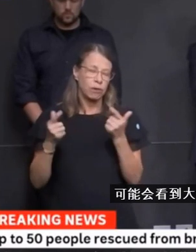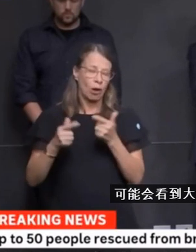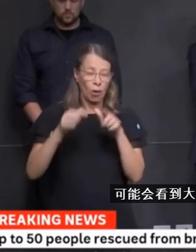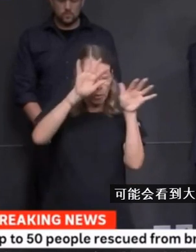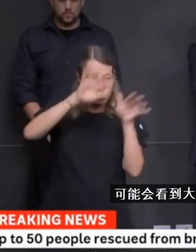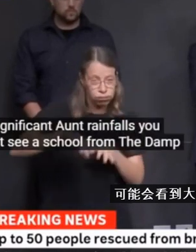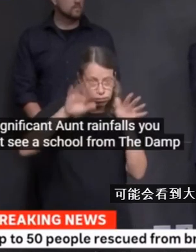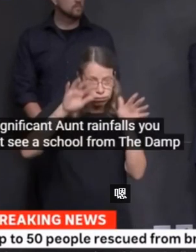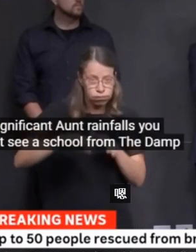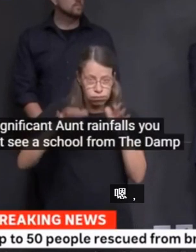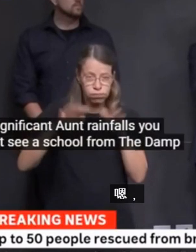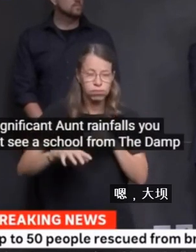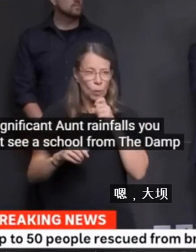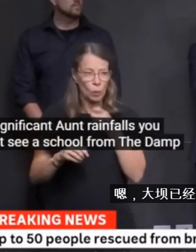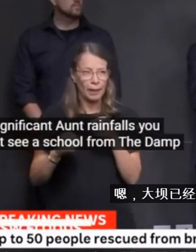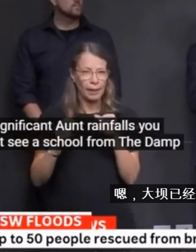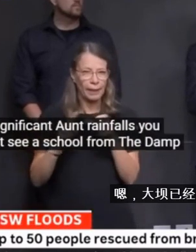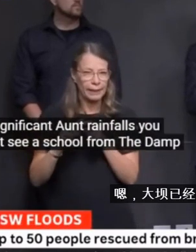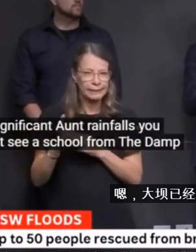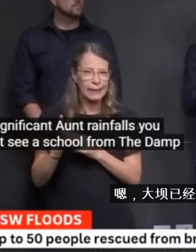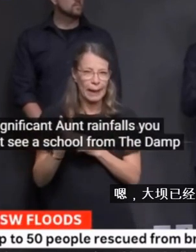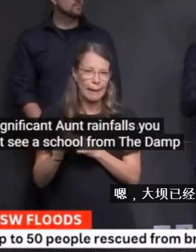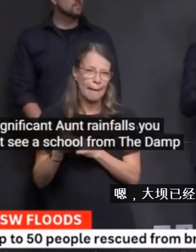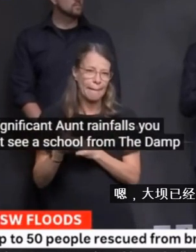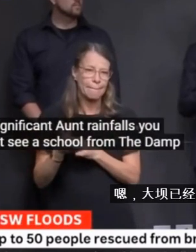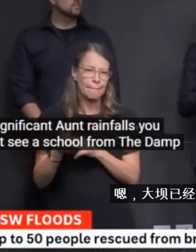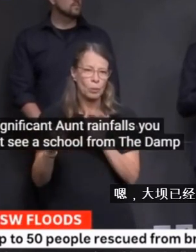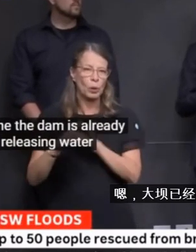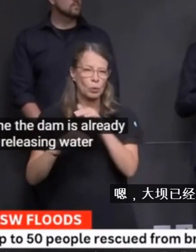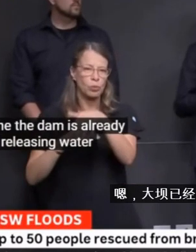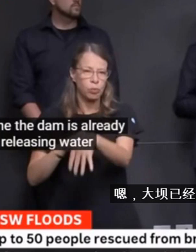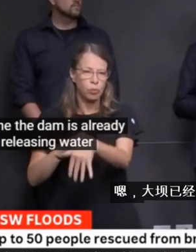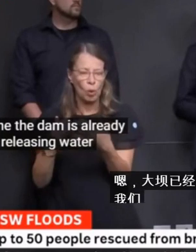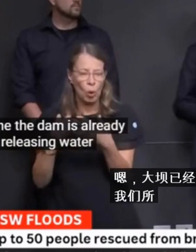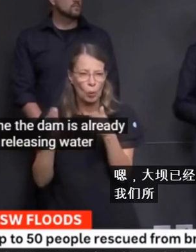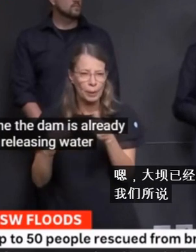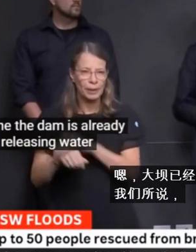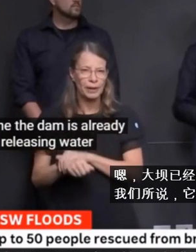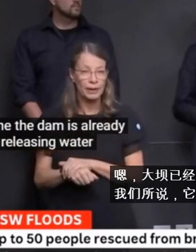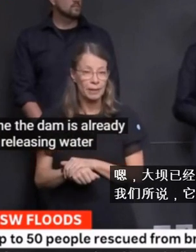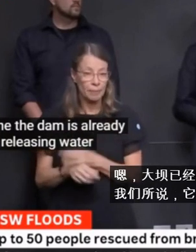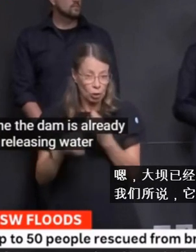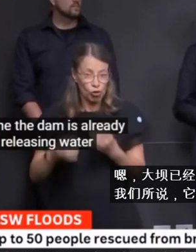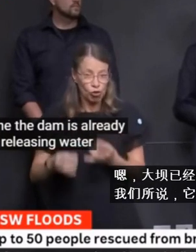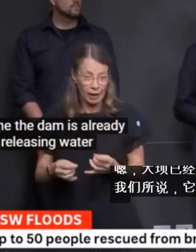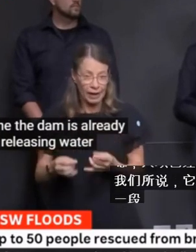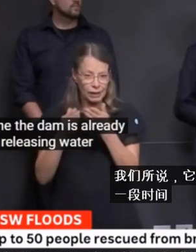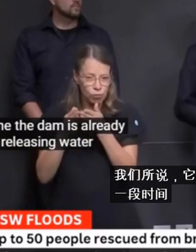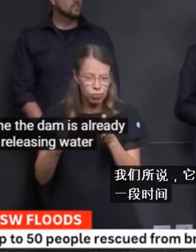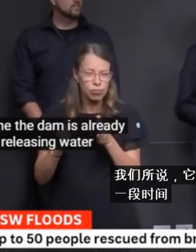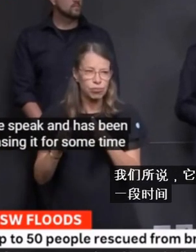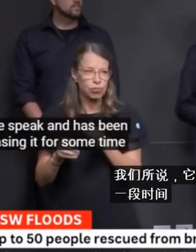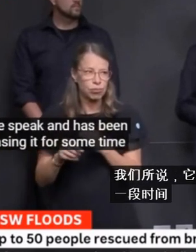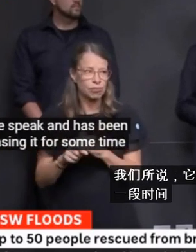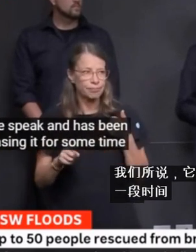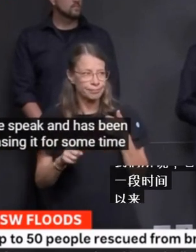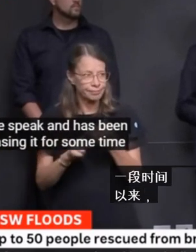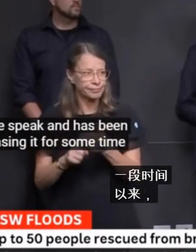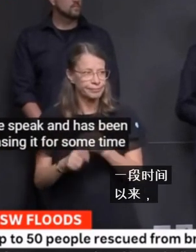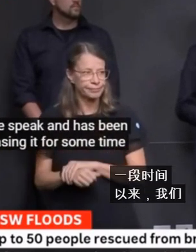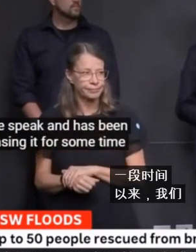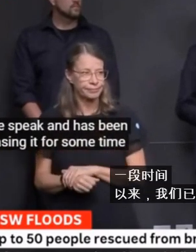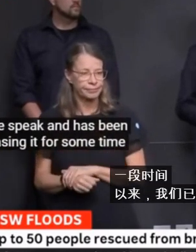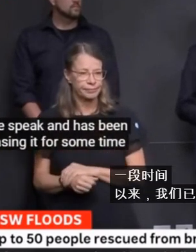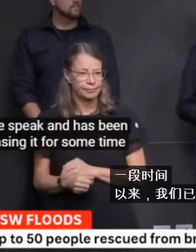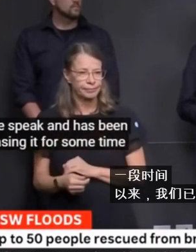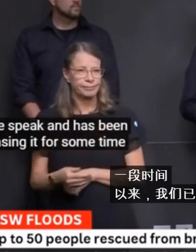the dam is already releasing water as we speak and has been releasing it for some time. Can I just Premier,